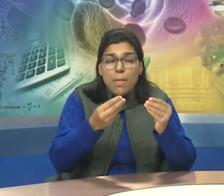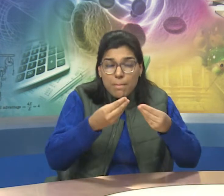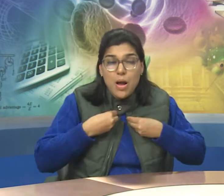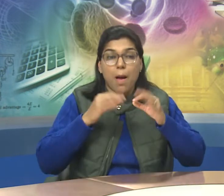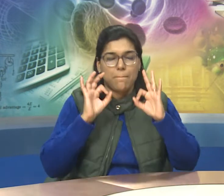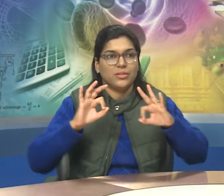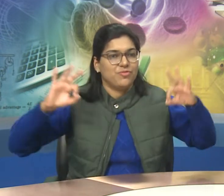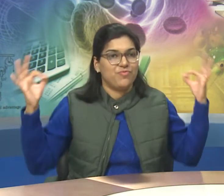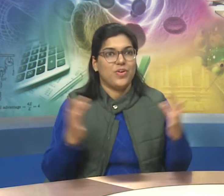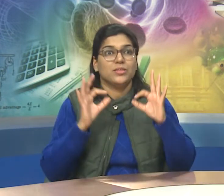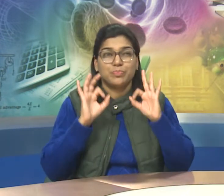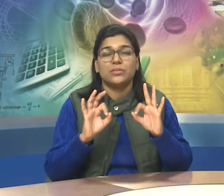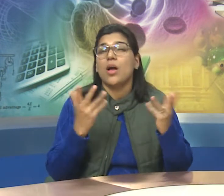Change of work